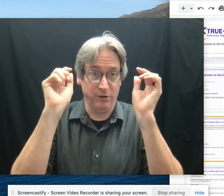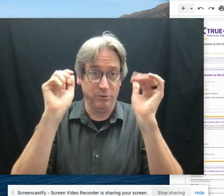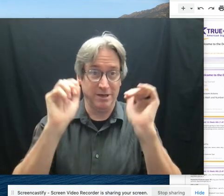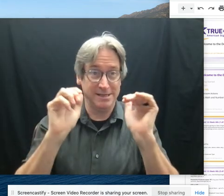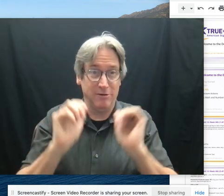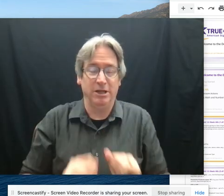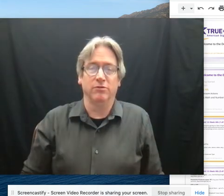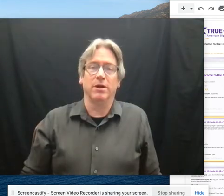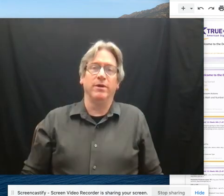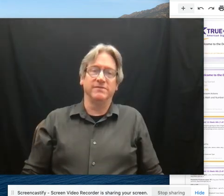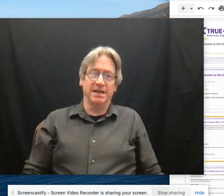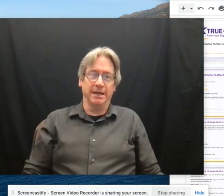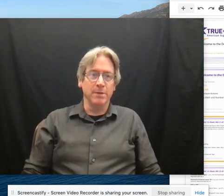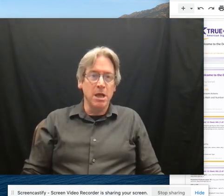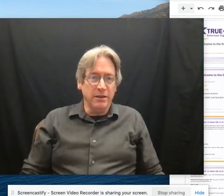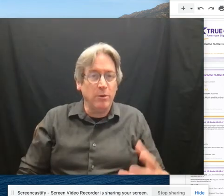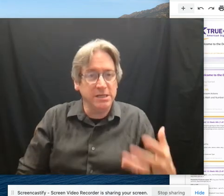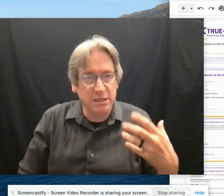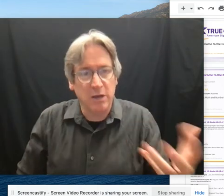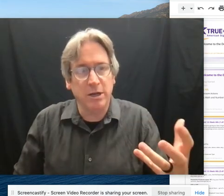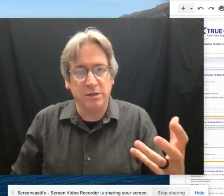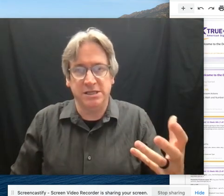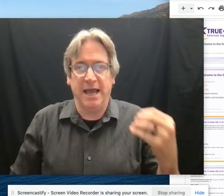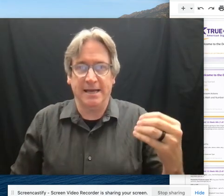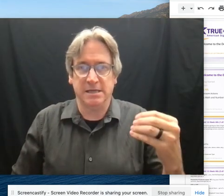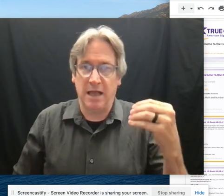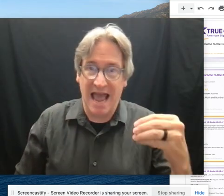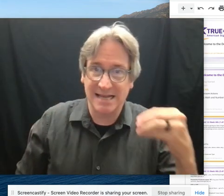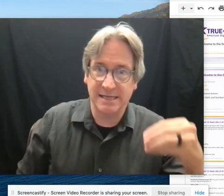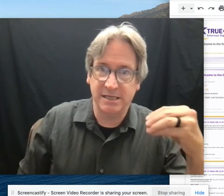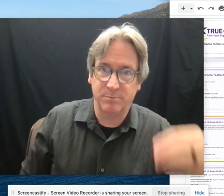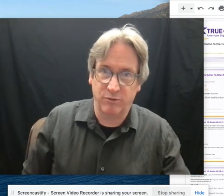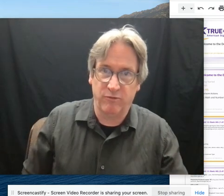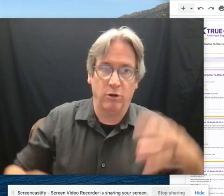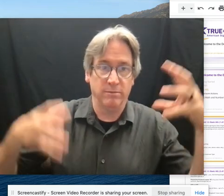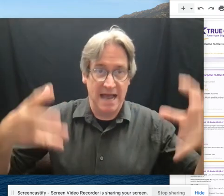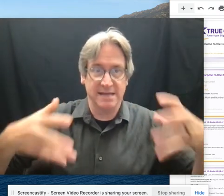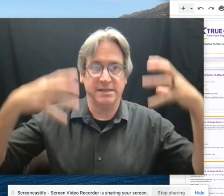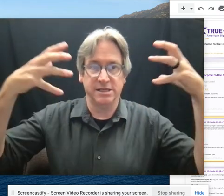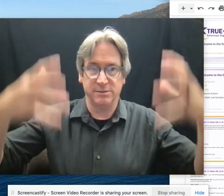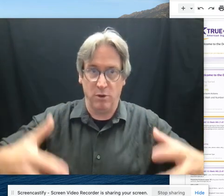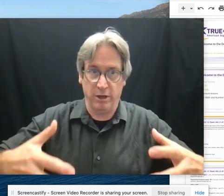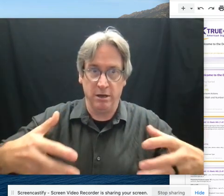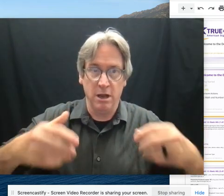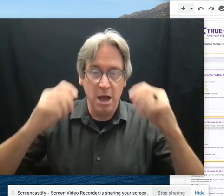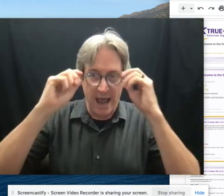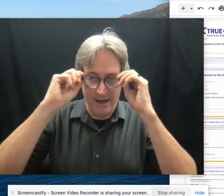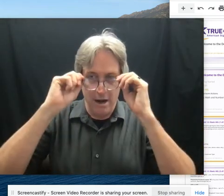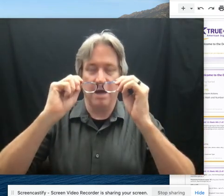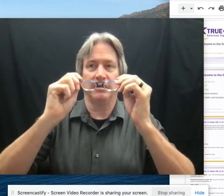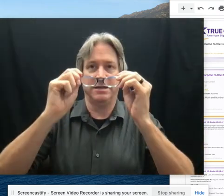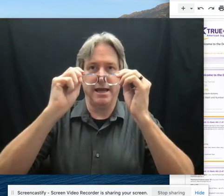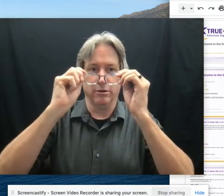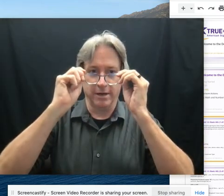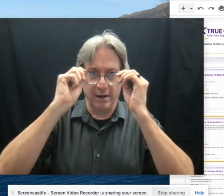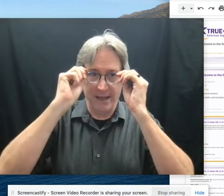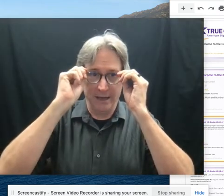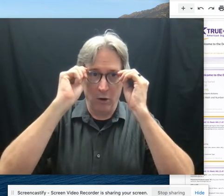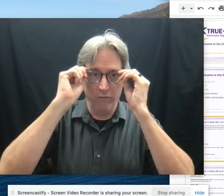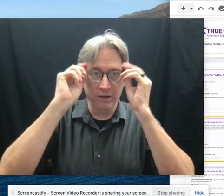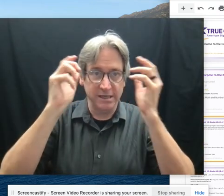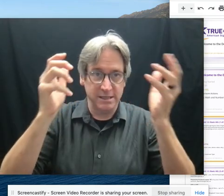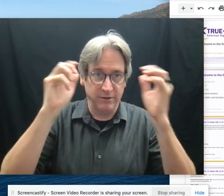accessible for you is not really the right way of saying it. They want you to see ASL as it's performed, as it's spoken, and not tailor it